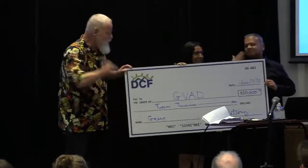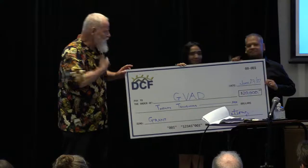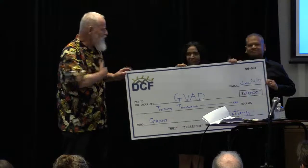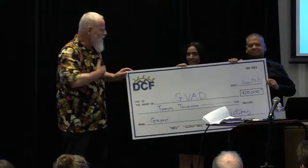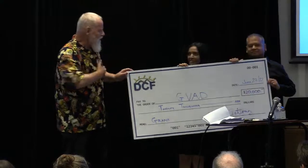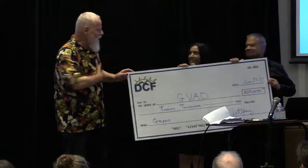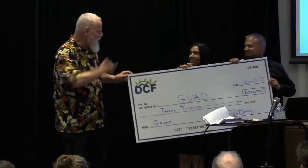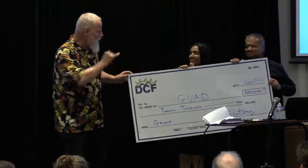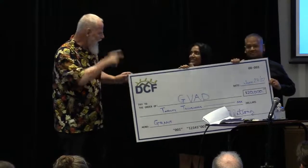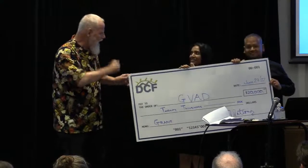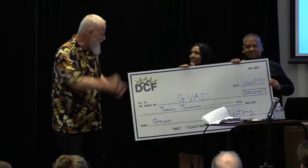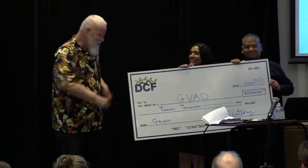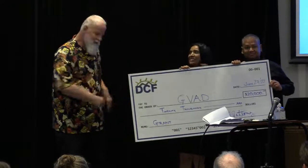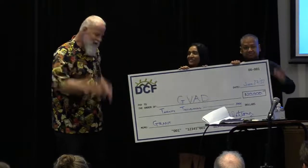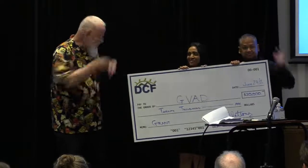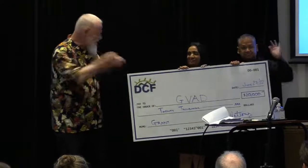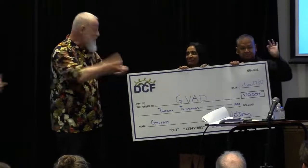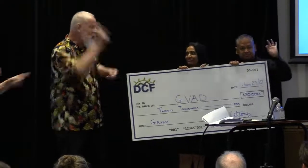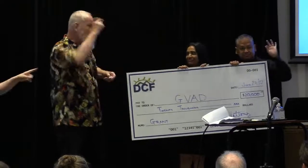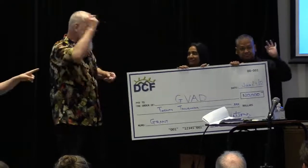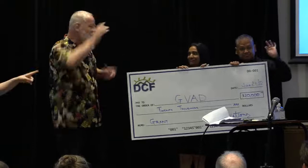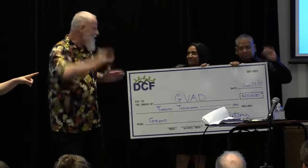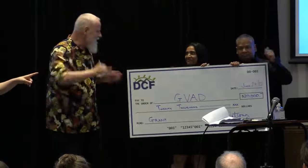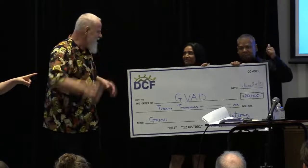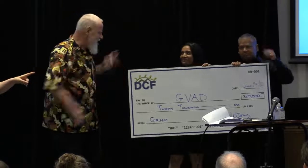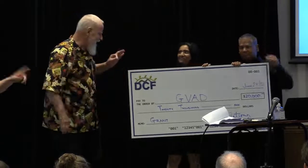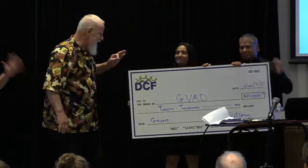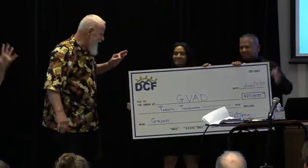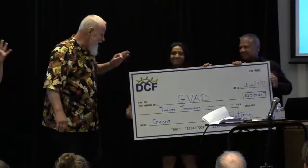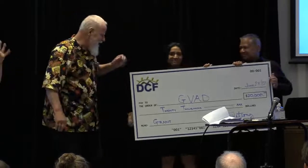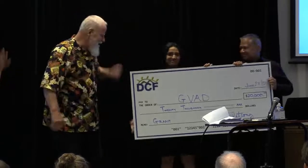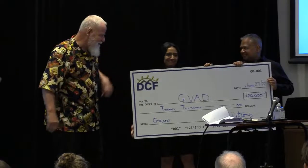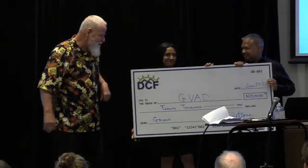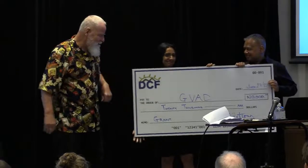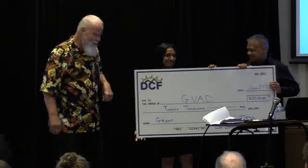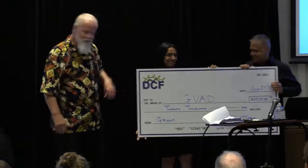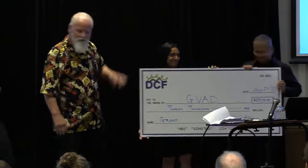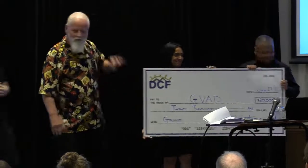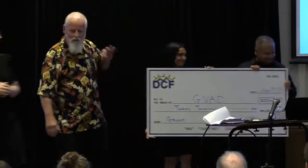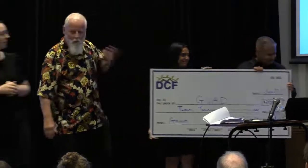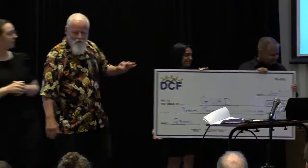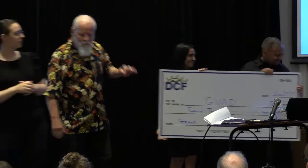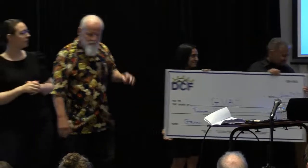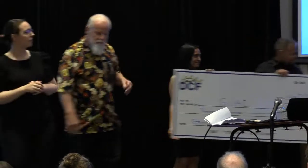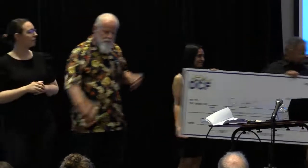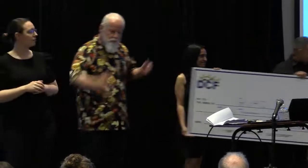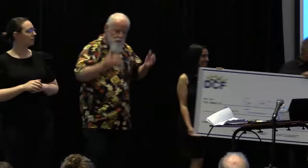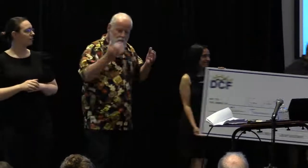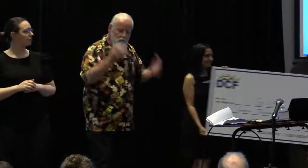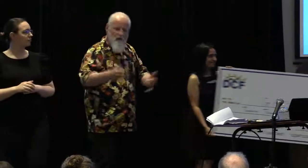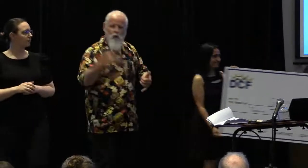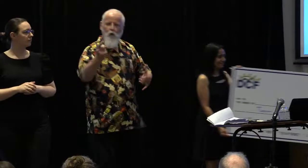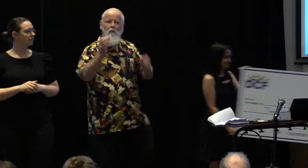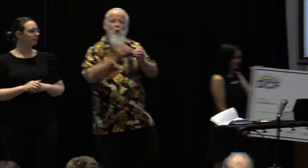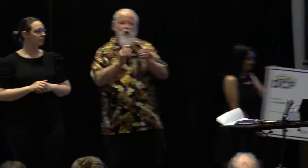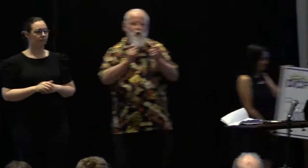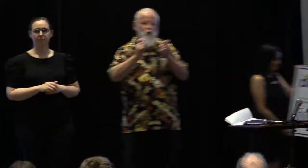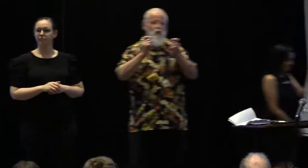Community Foundation in order to continue your hard work. Spend it wisely, not all in one place.